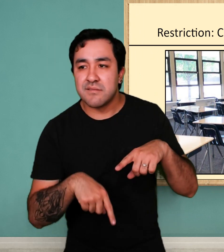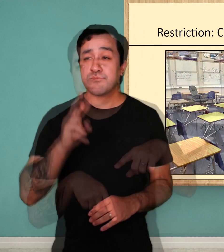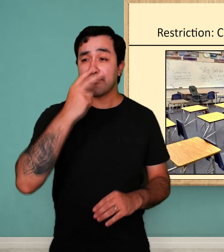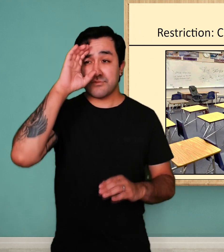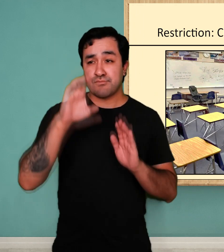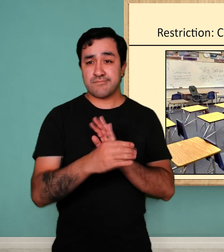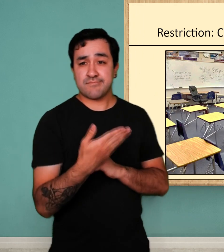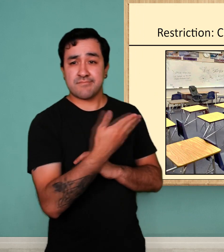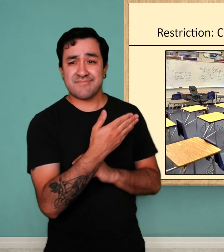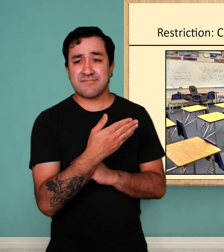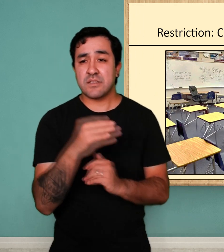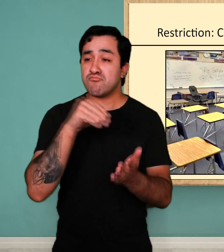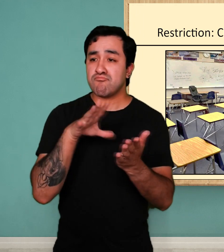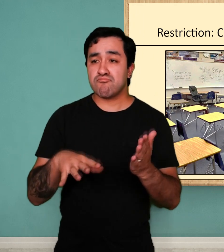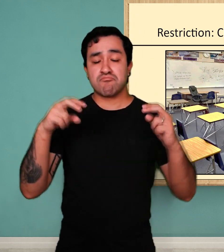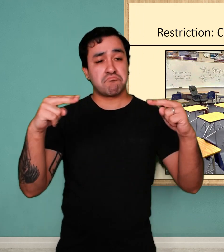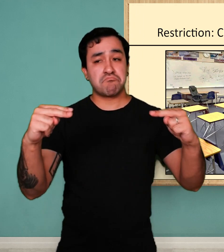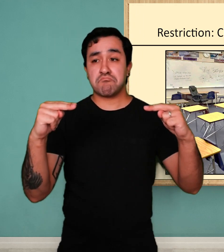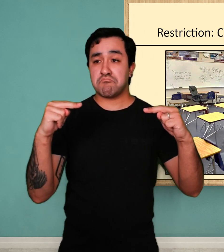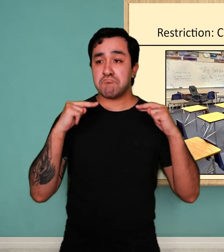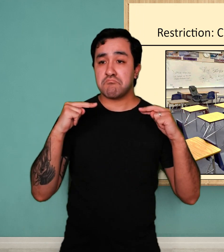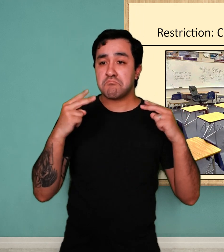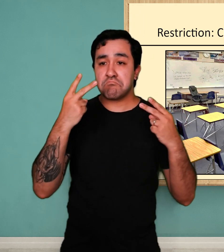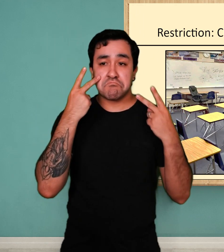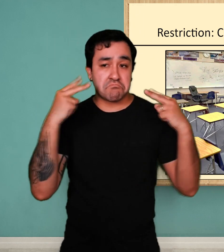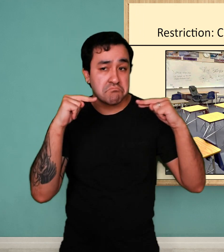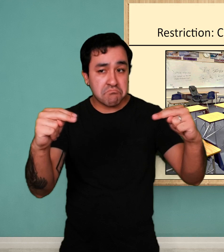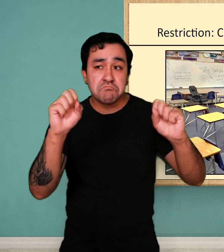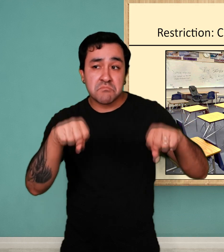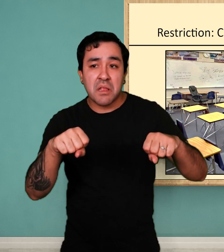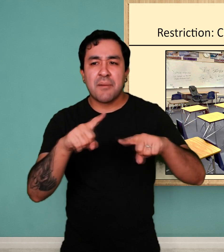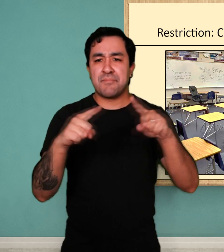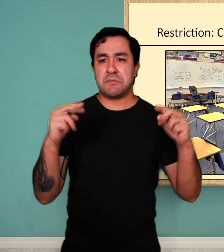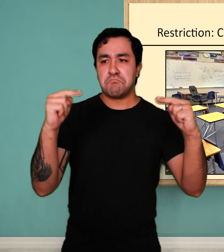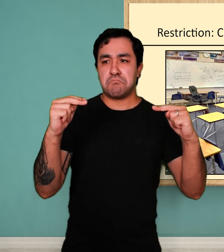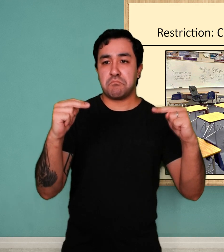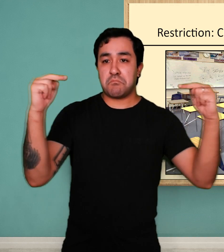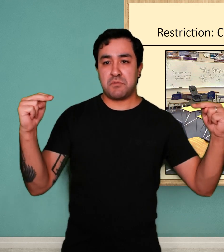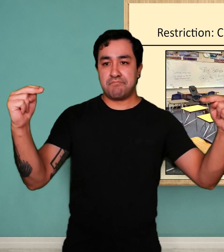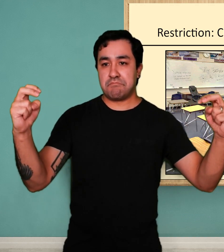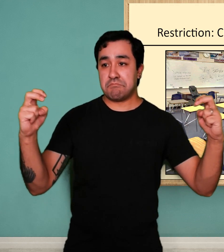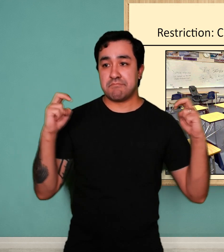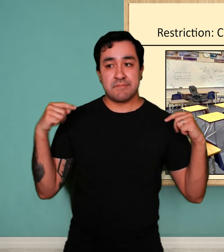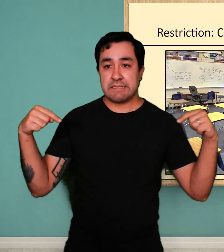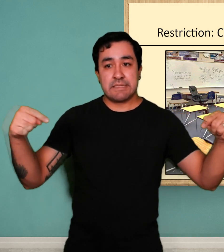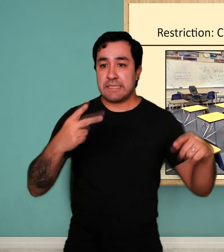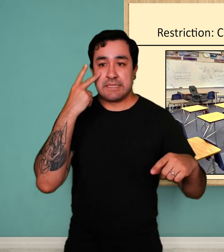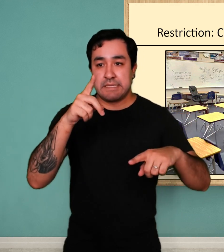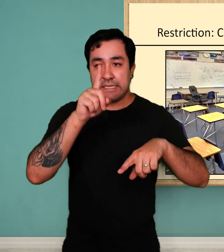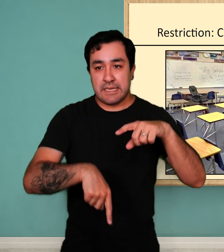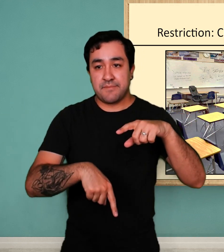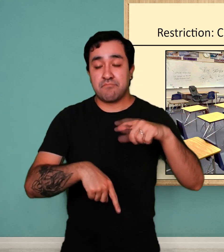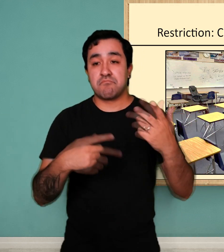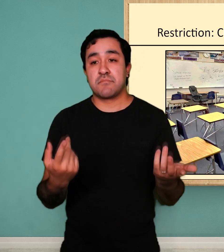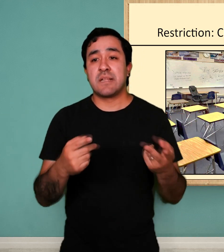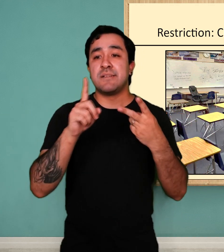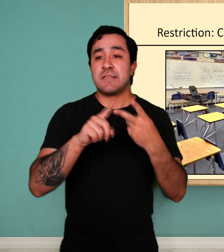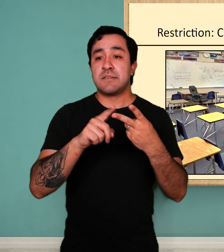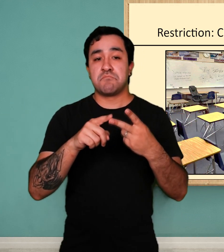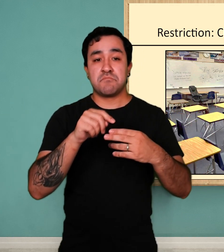The second picture does allow students to see each other more easily. However, there are still students located behind. In addition, these